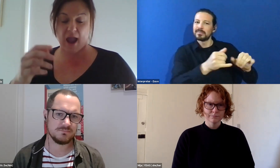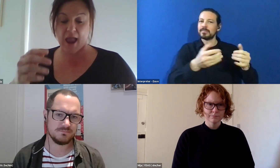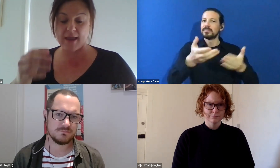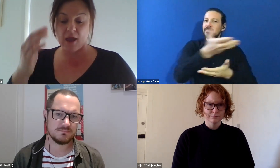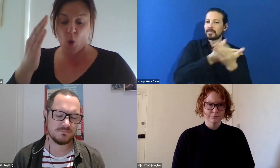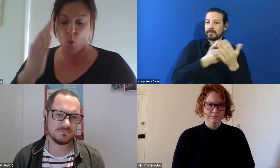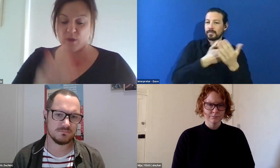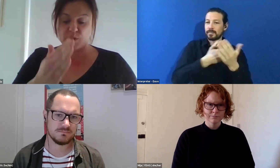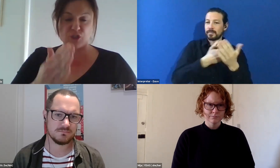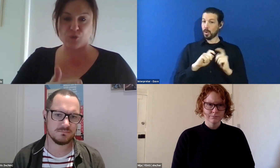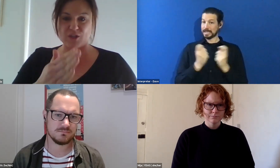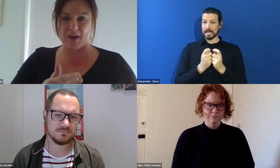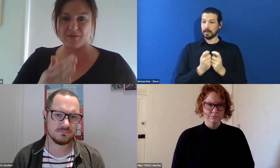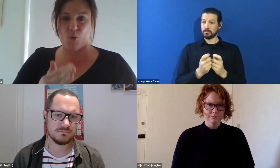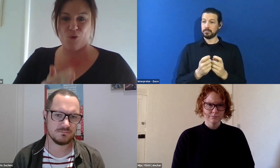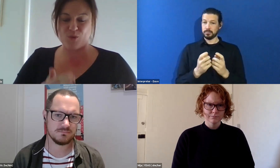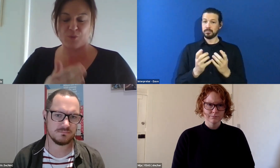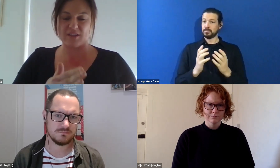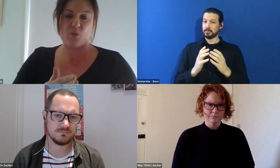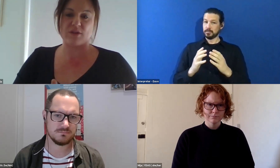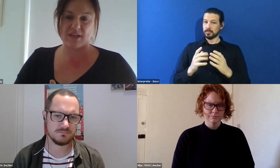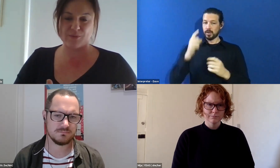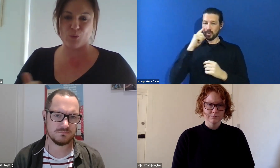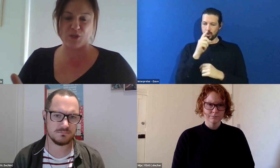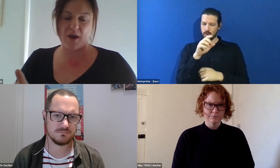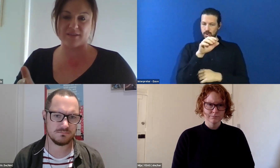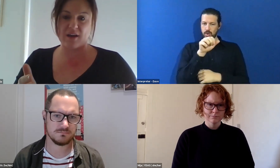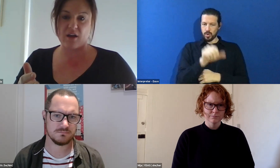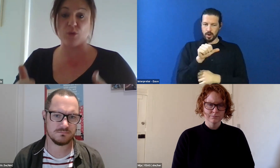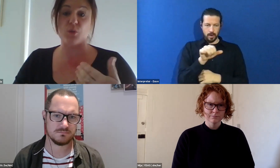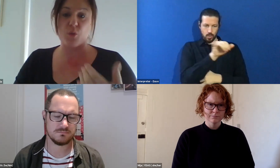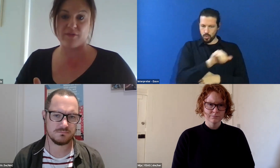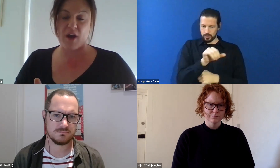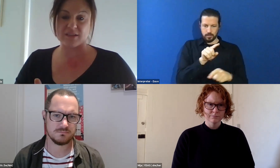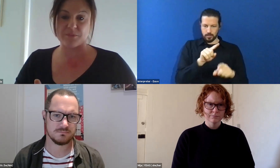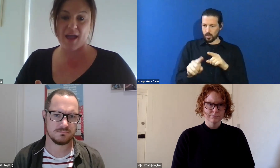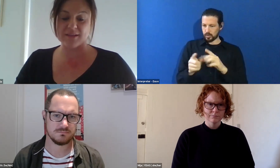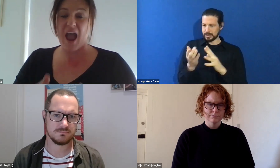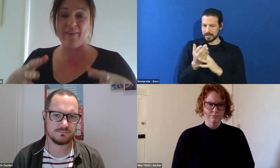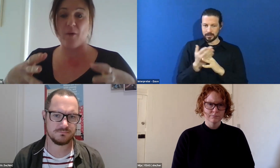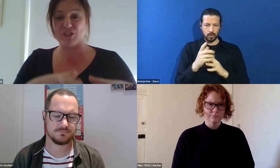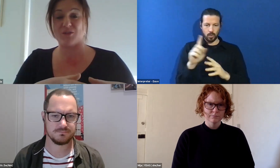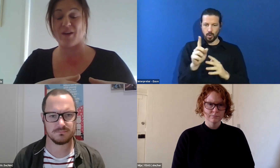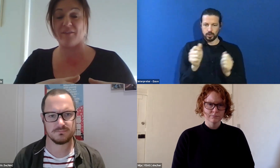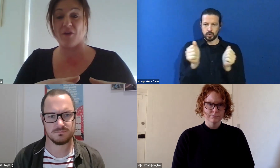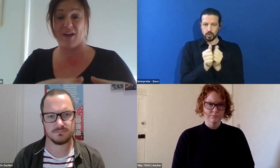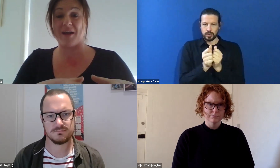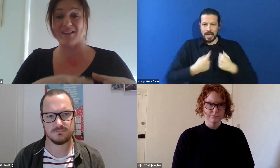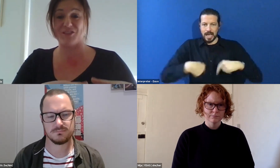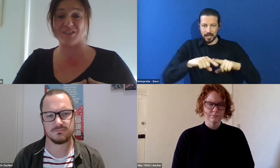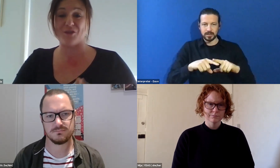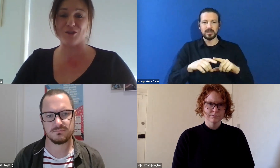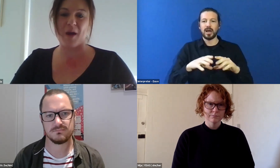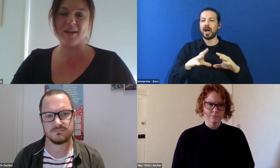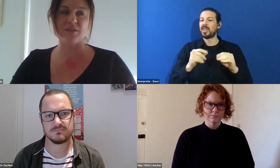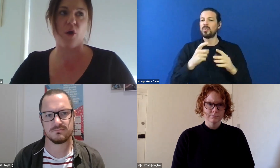said, okay, which ones are more accessible, which ones are going to work for us best, and then we just sort of